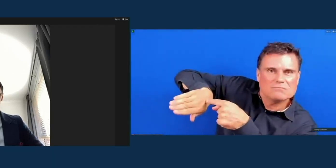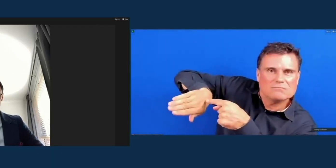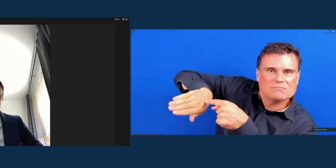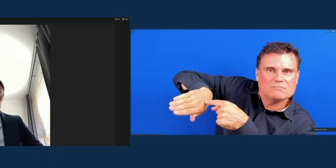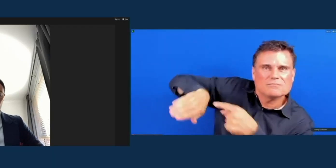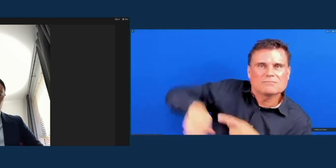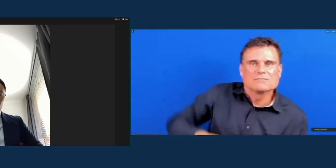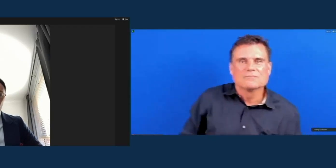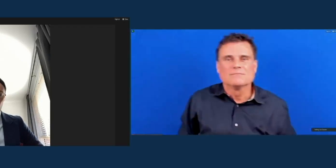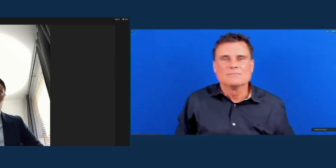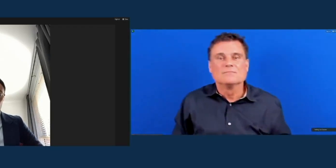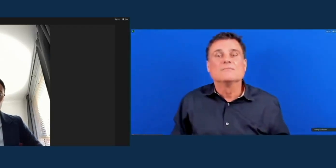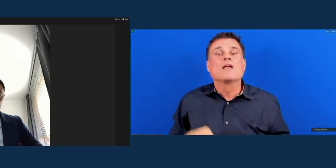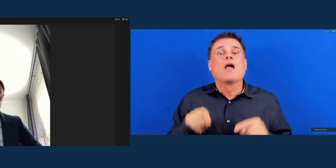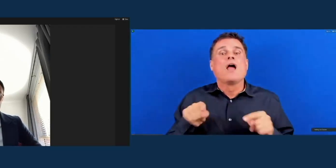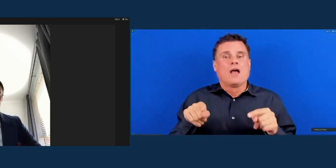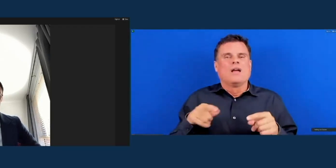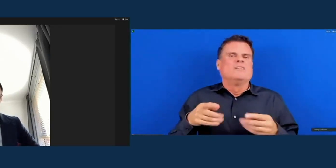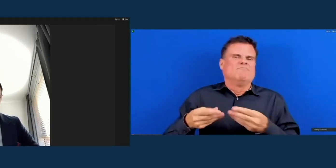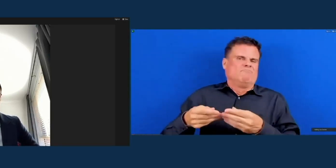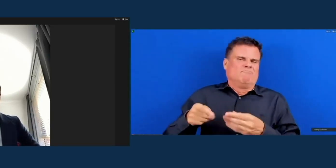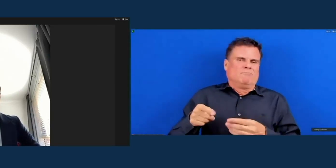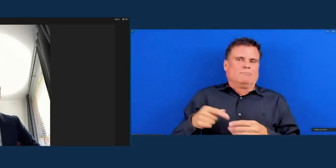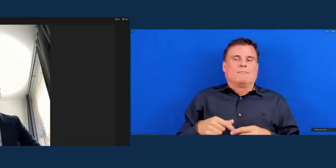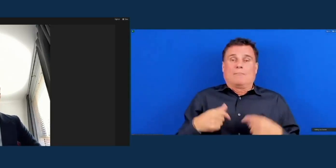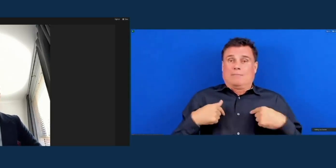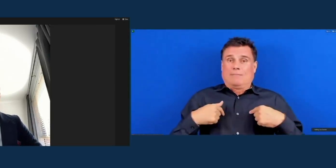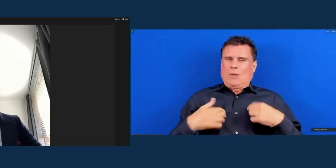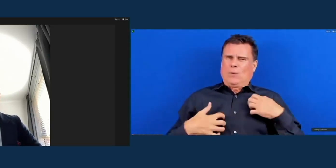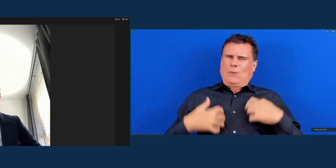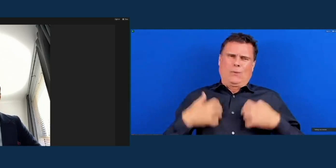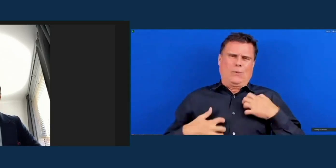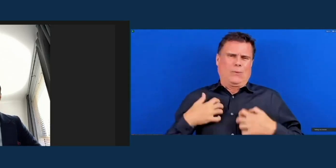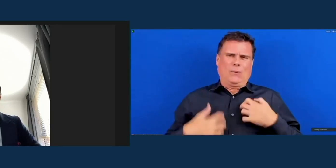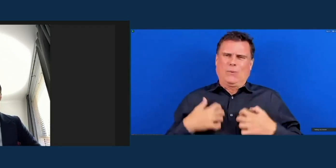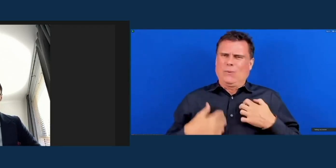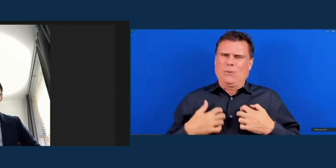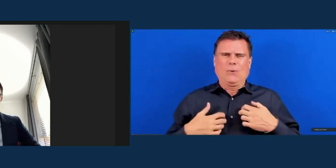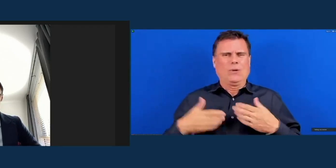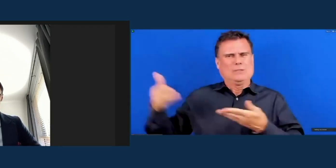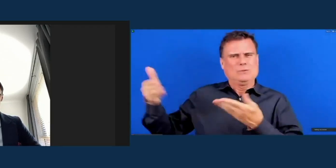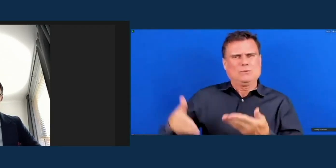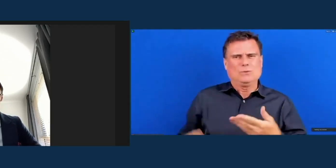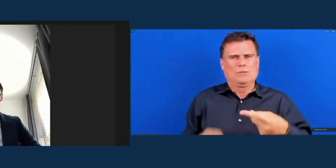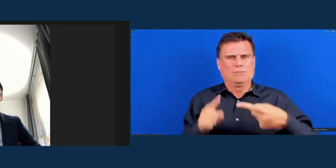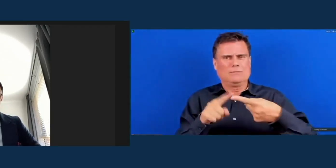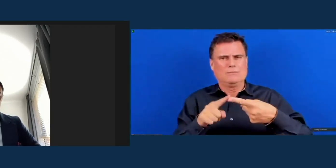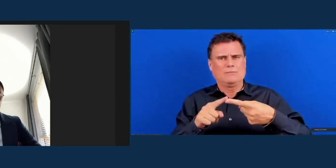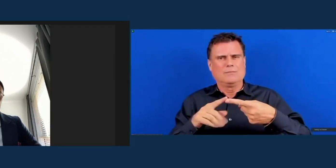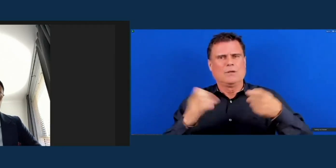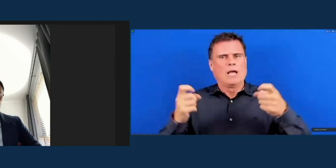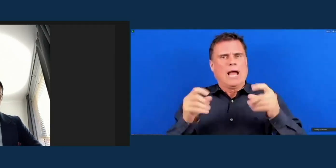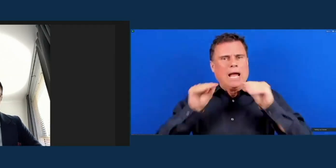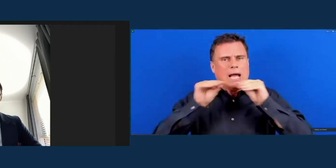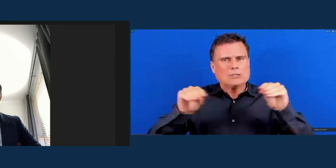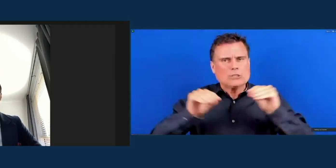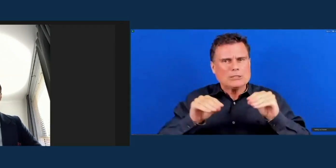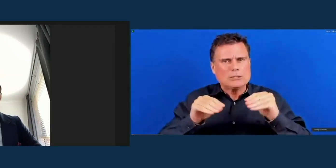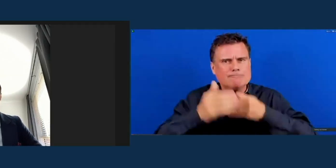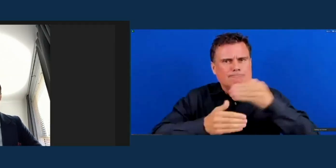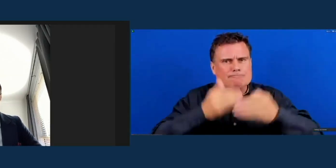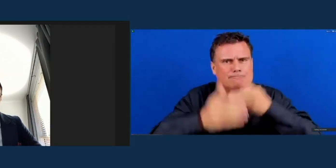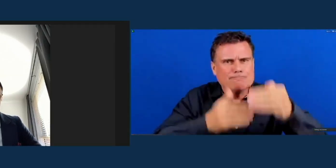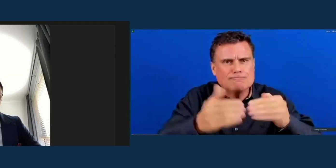children's reading work that I have the pleasure to introduce are 1, sustaining education and literacy opportunities for children affected